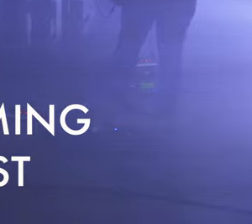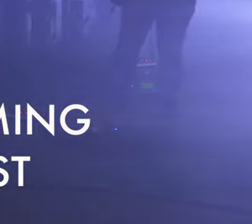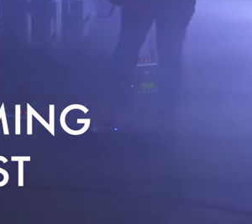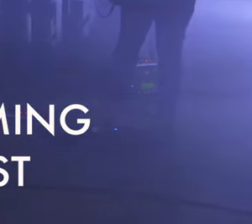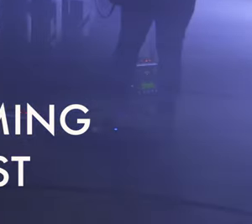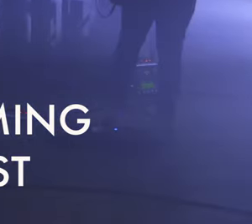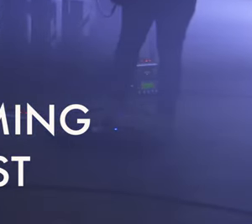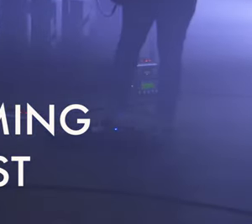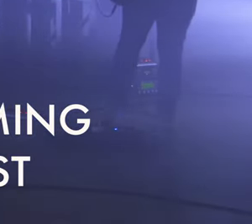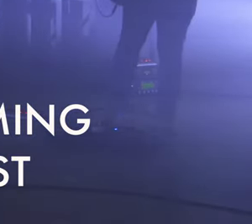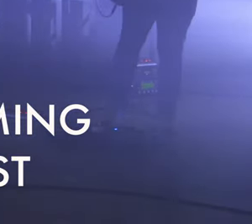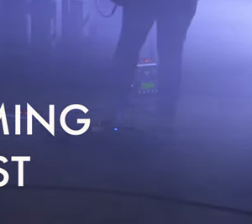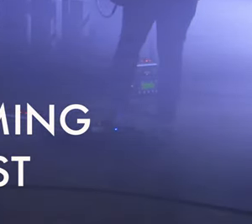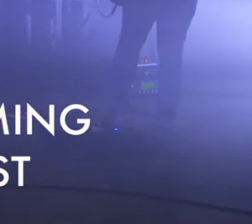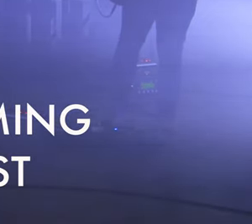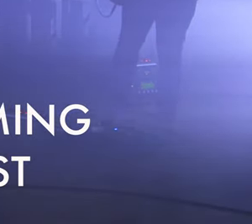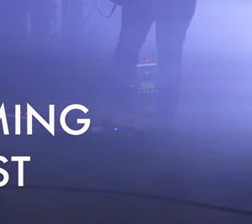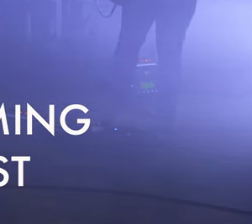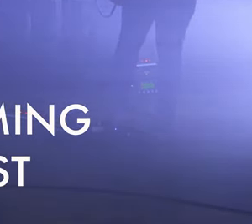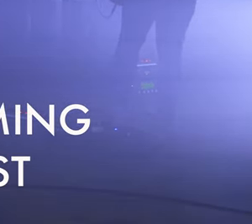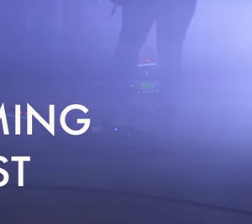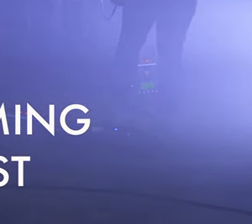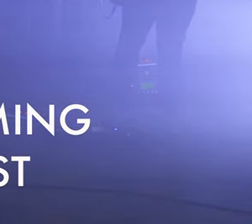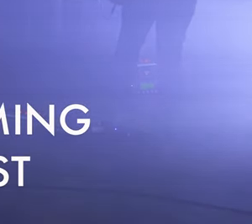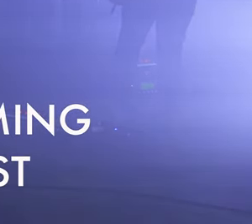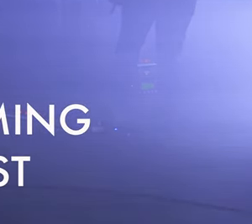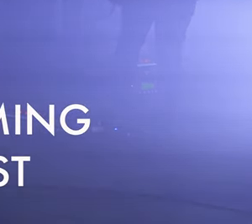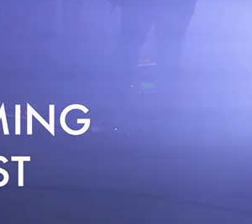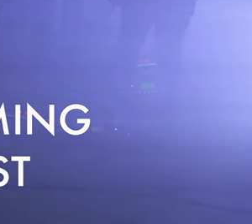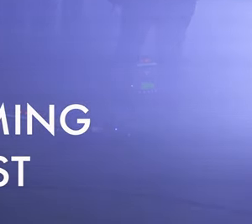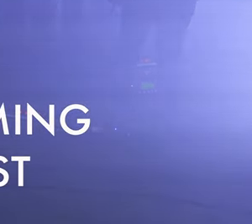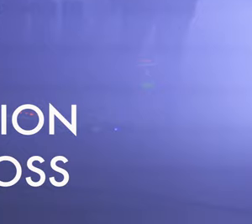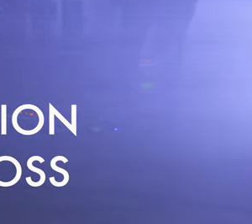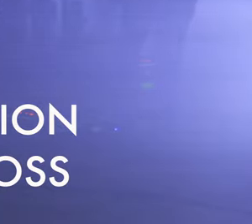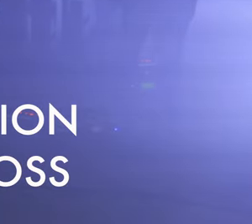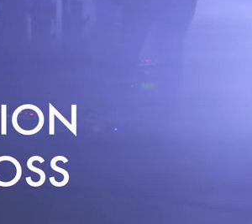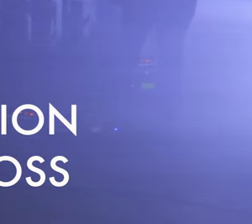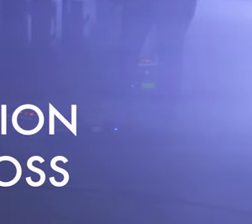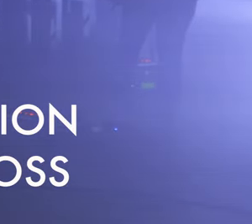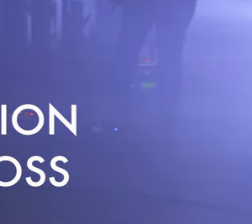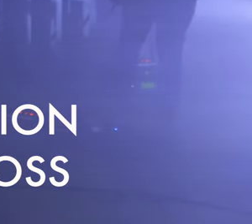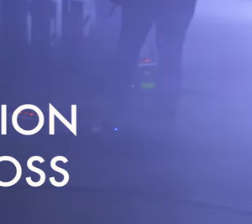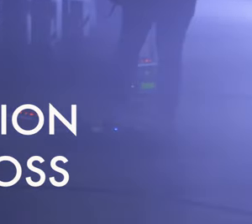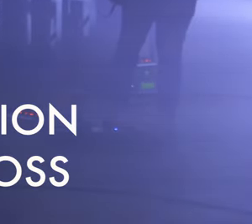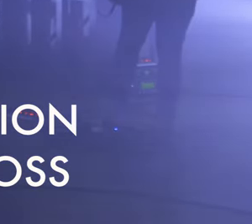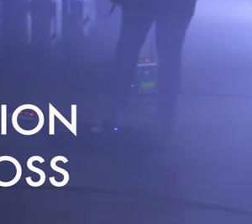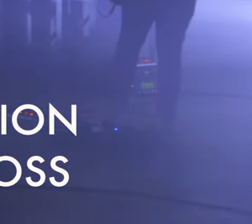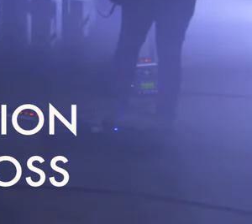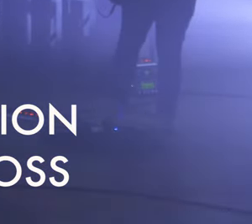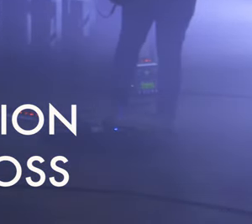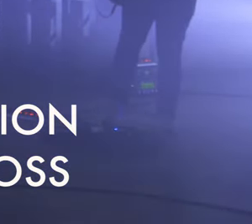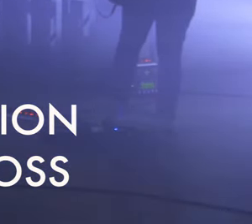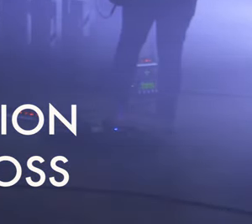To reveal the kingdom coming and to reconcile the lost, to